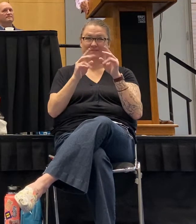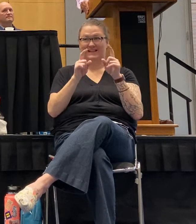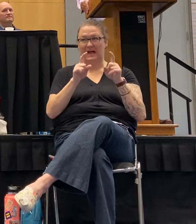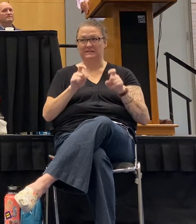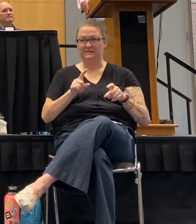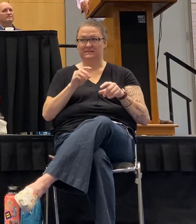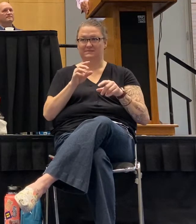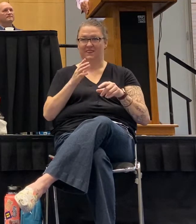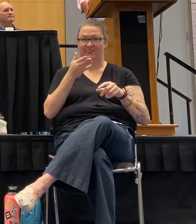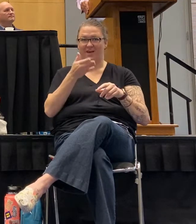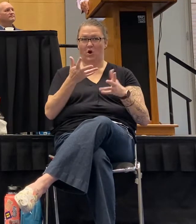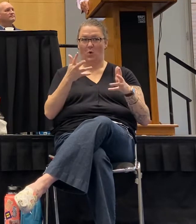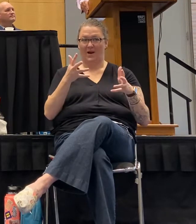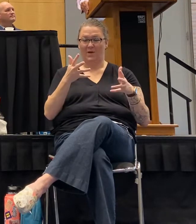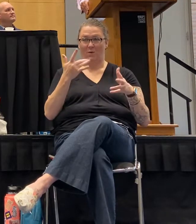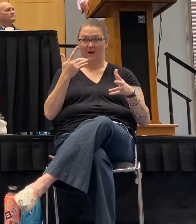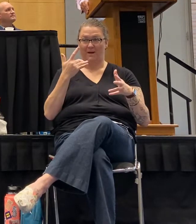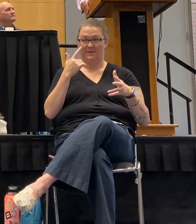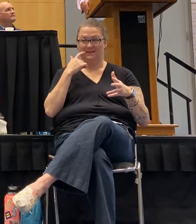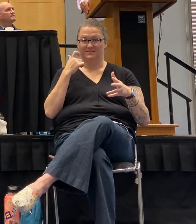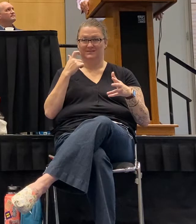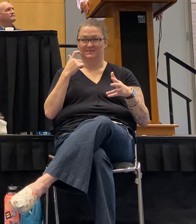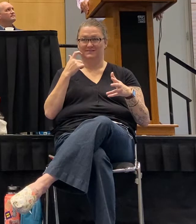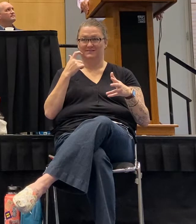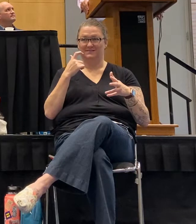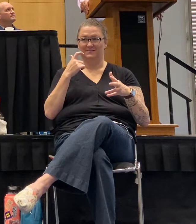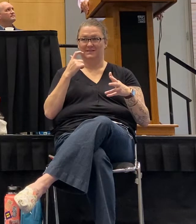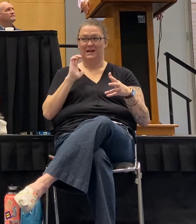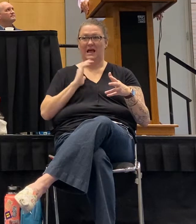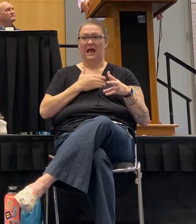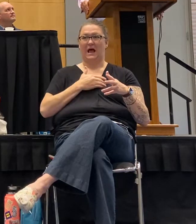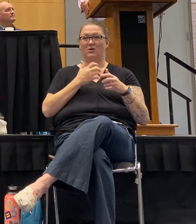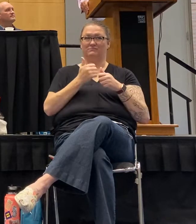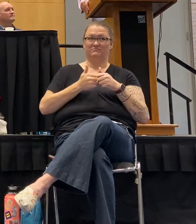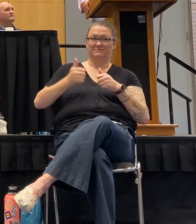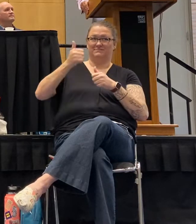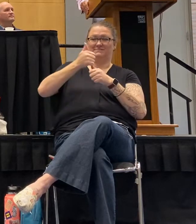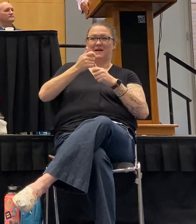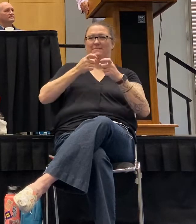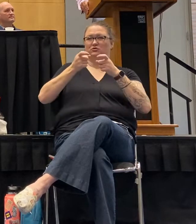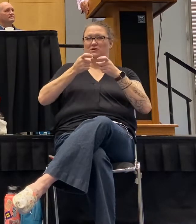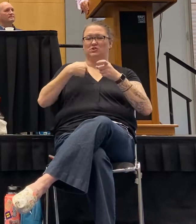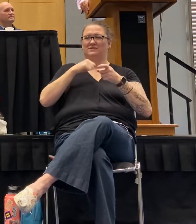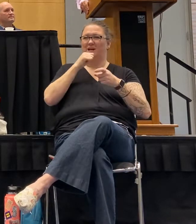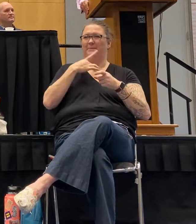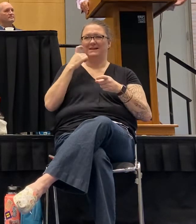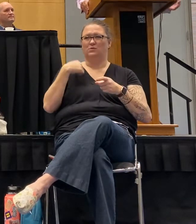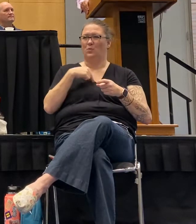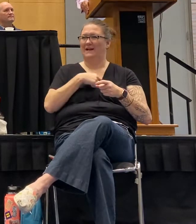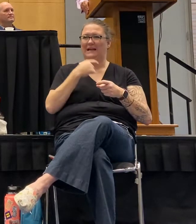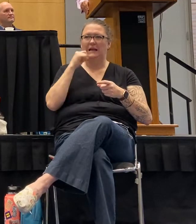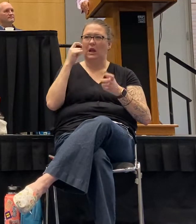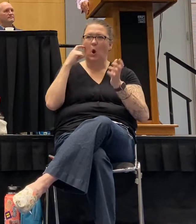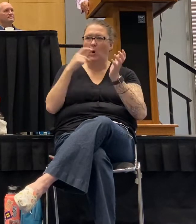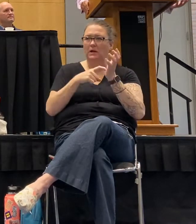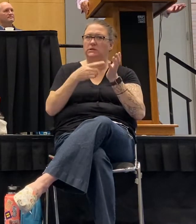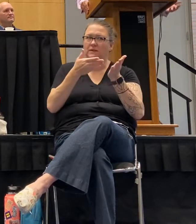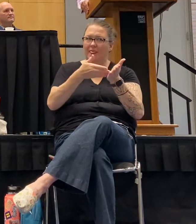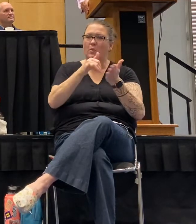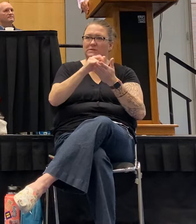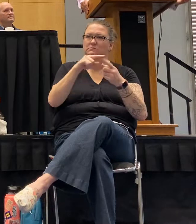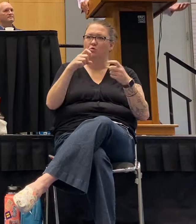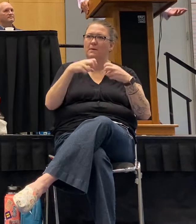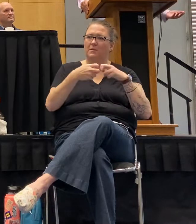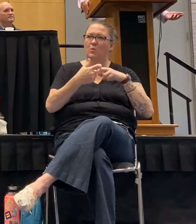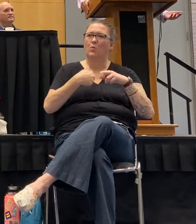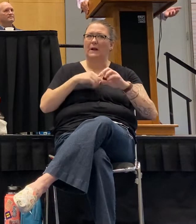measurements in place, it was because of pushback of our higher administration. It's not because we did not notice that was a problem.